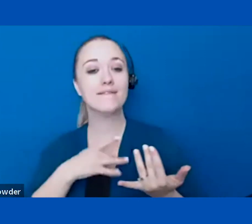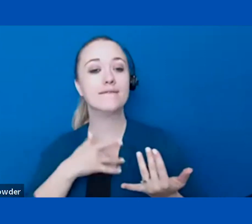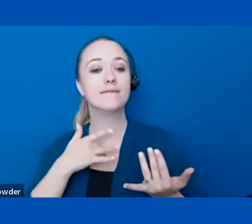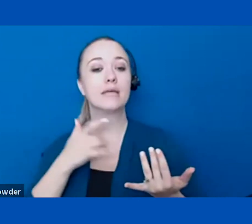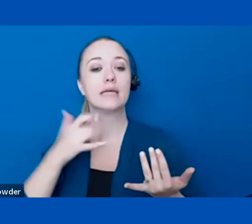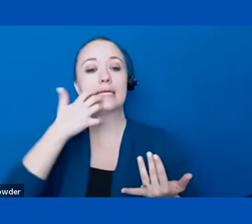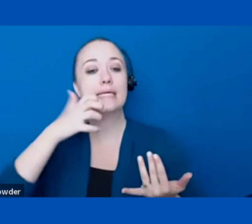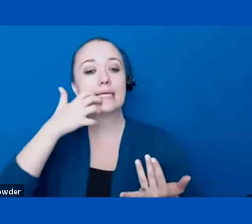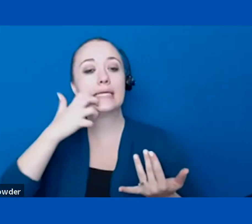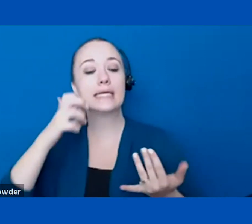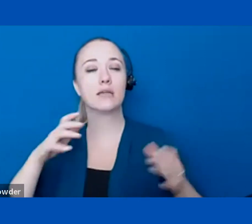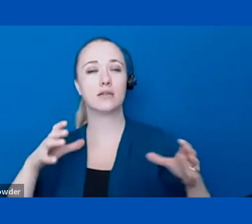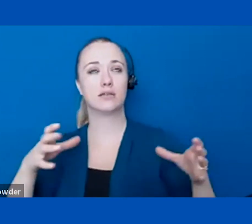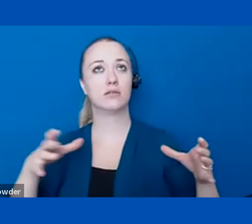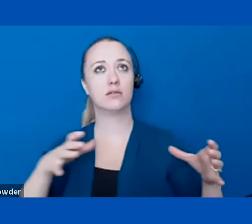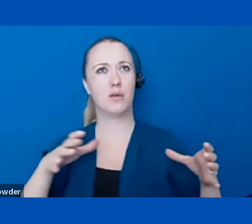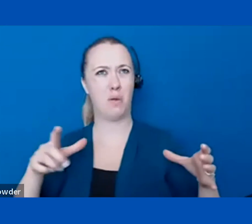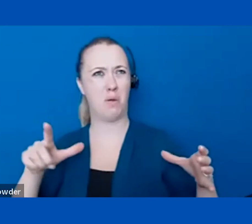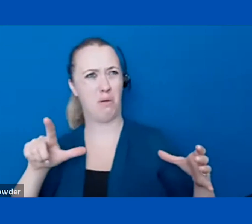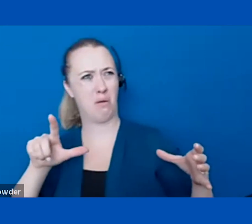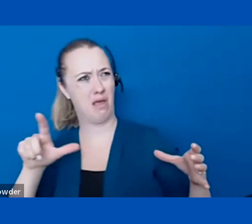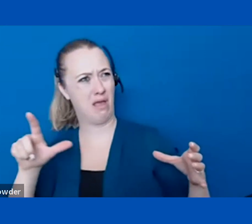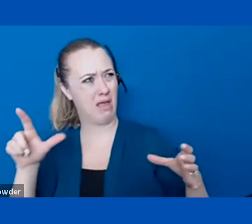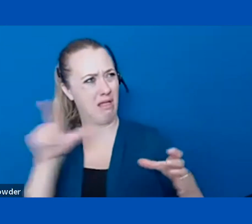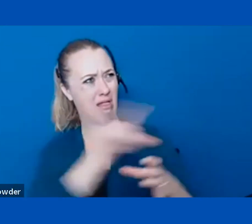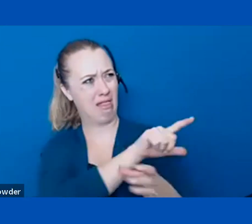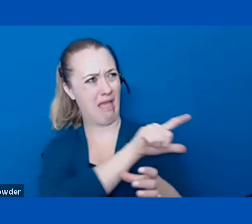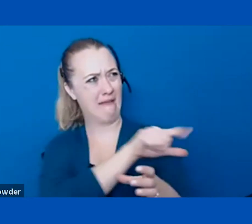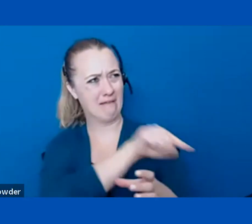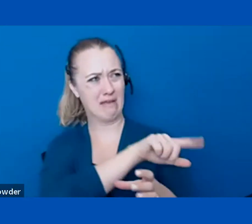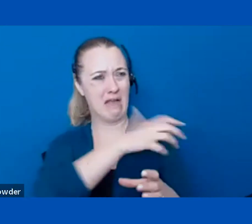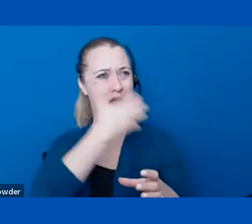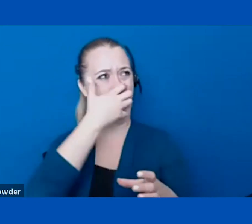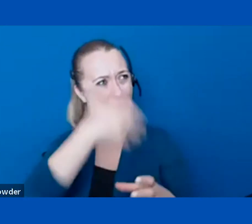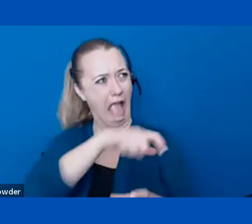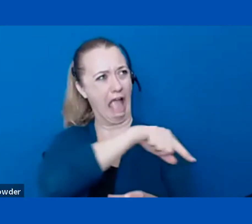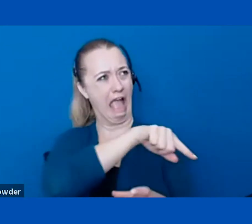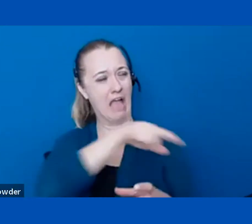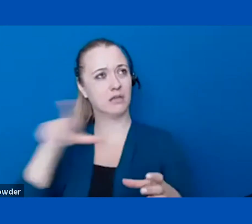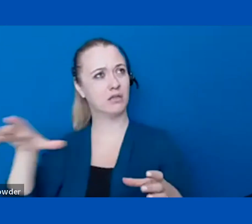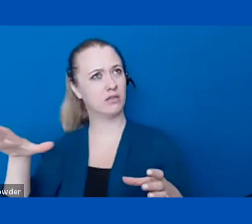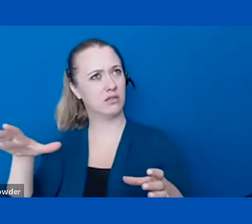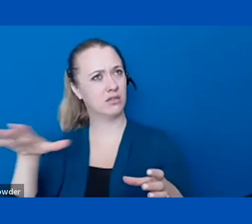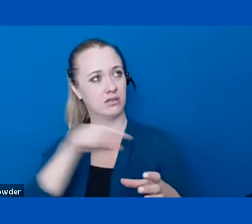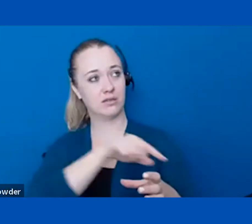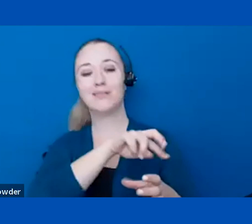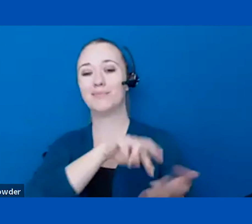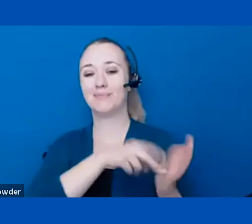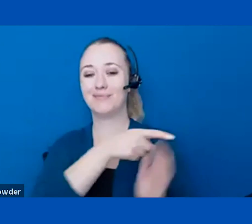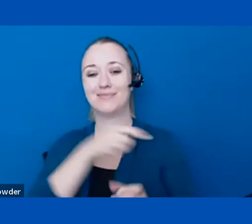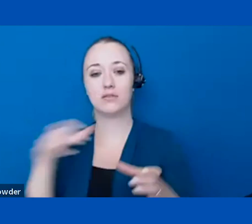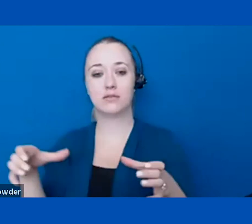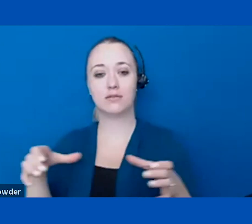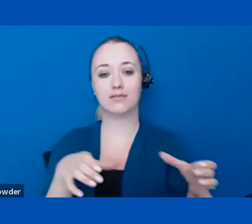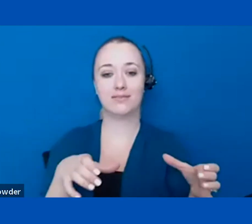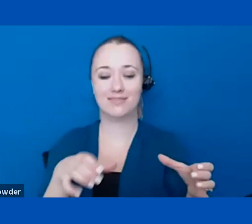there's a lot of heat on the left side of one burner, then I know that's not centered. If the heat is, if I hover